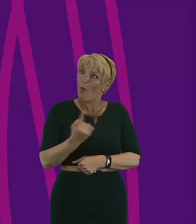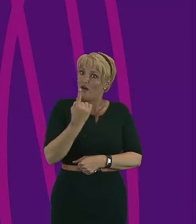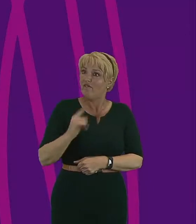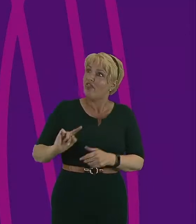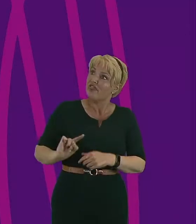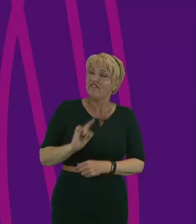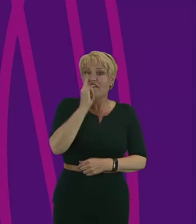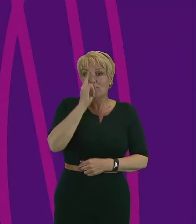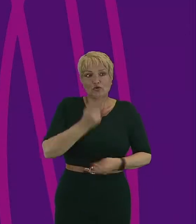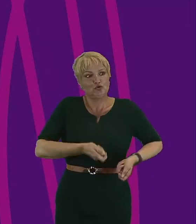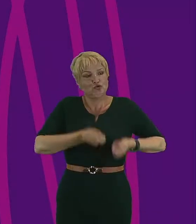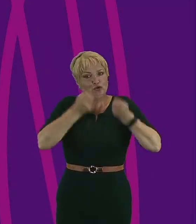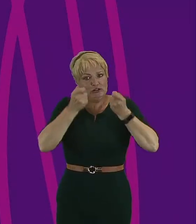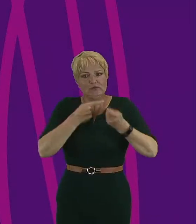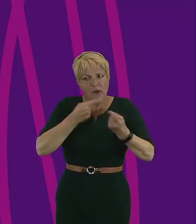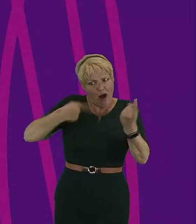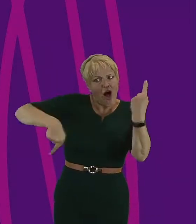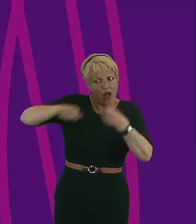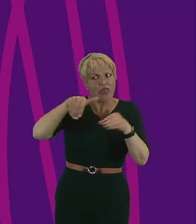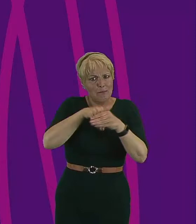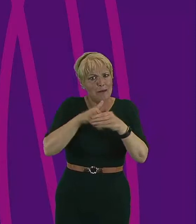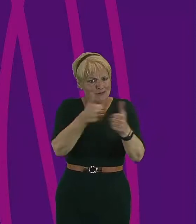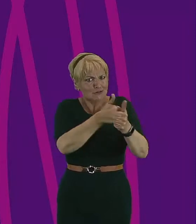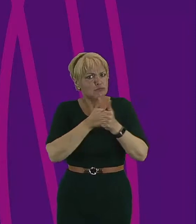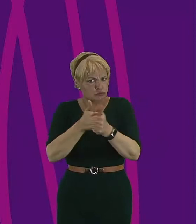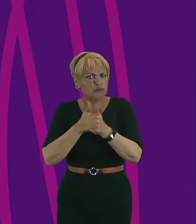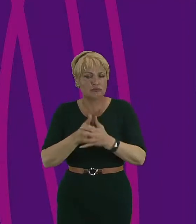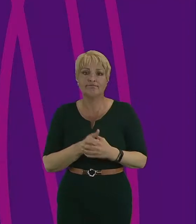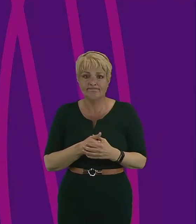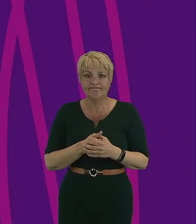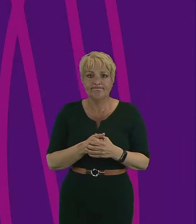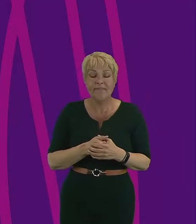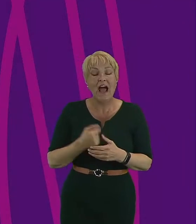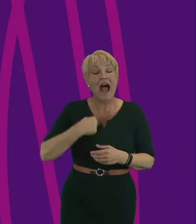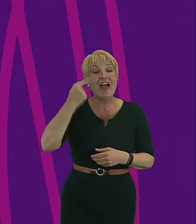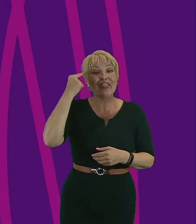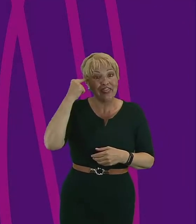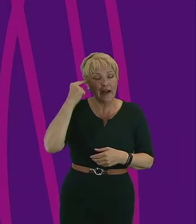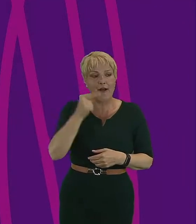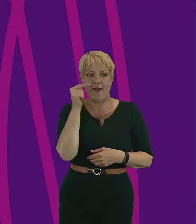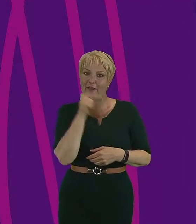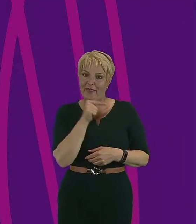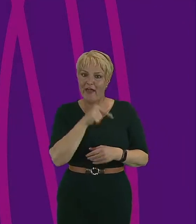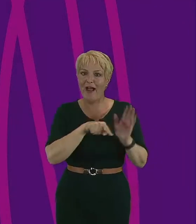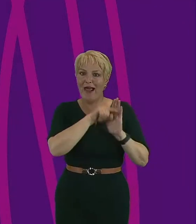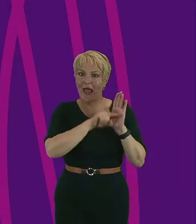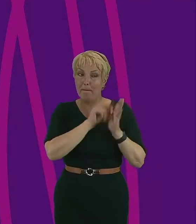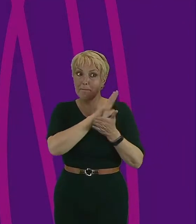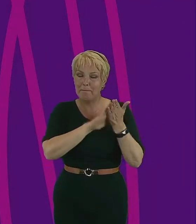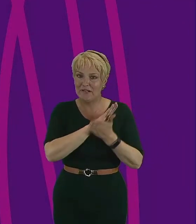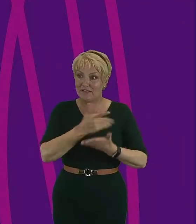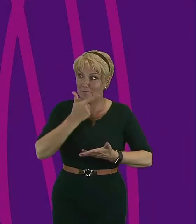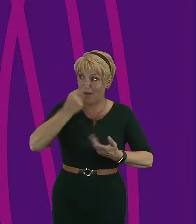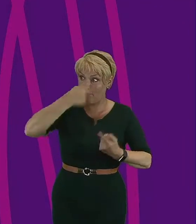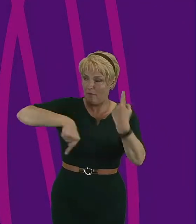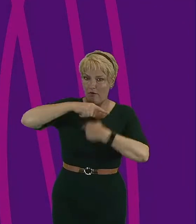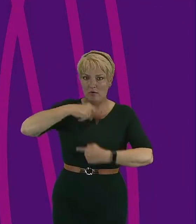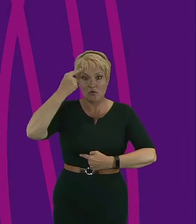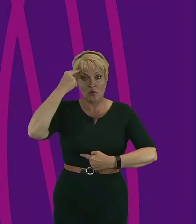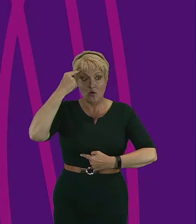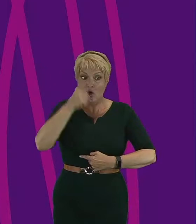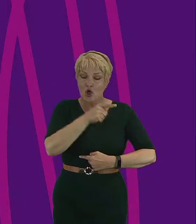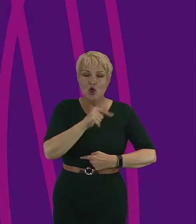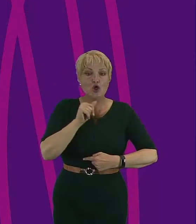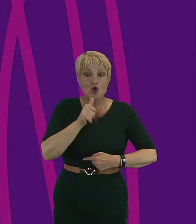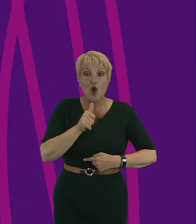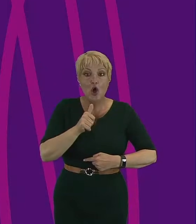bringing it to the Chamber, but others supported it very strongly indeed. I think what it has done is concentrated minds on the fact that this was not only